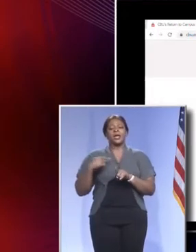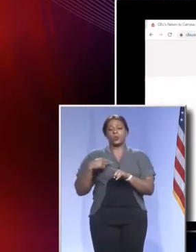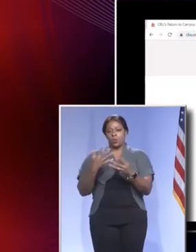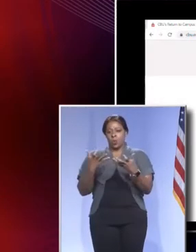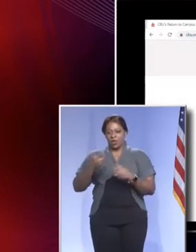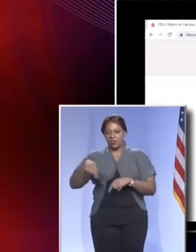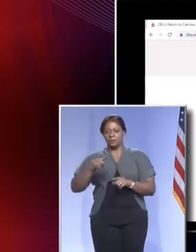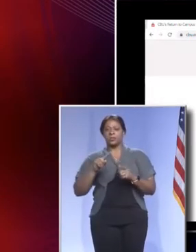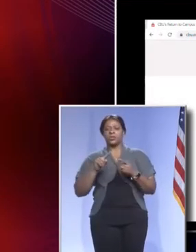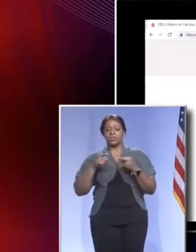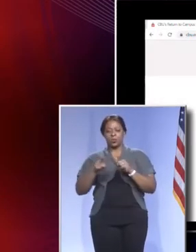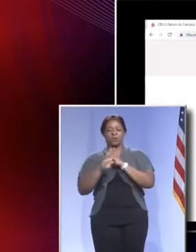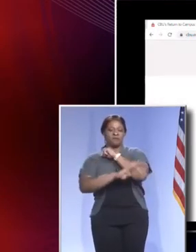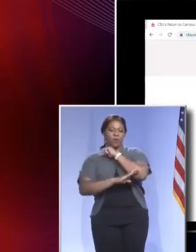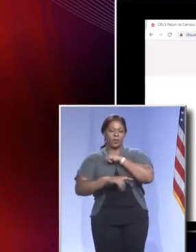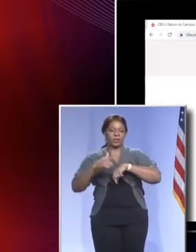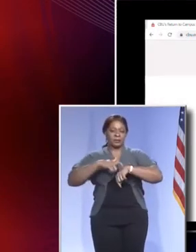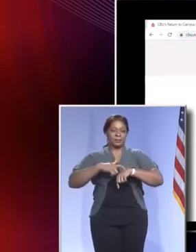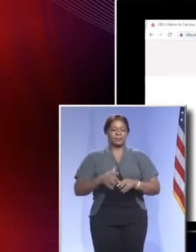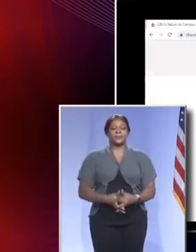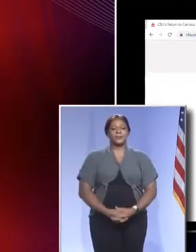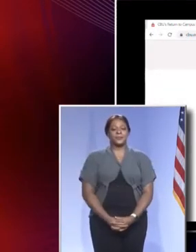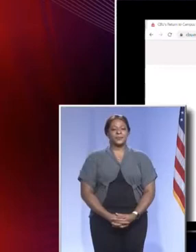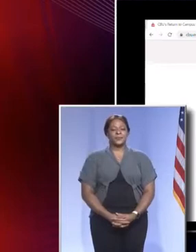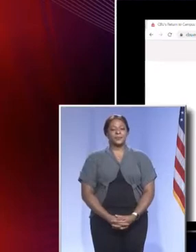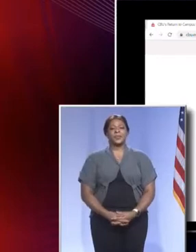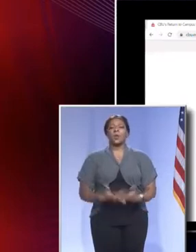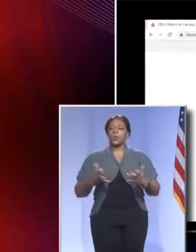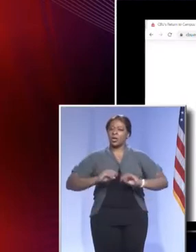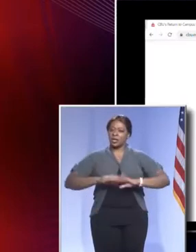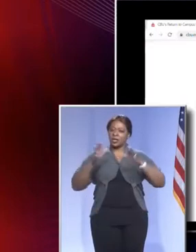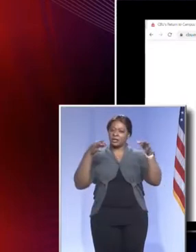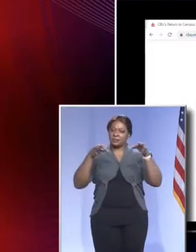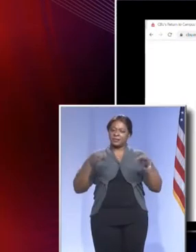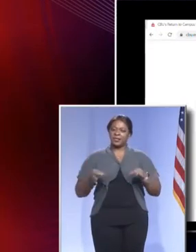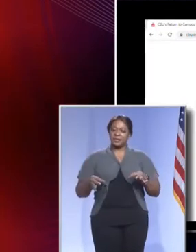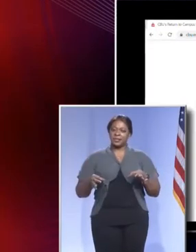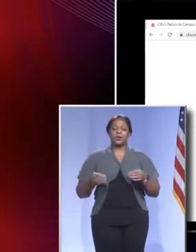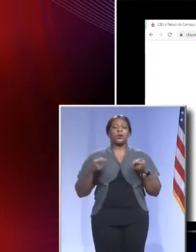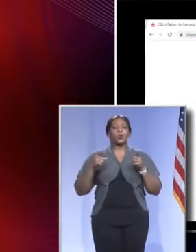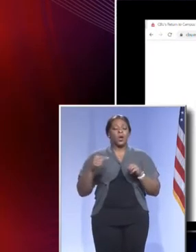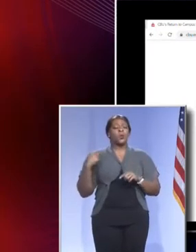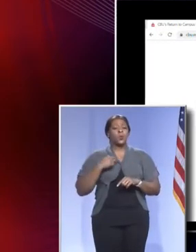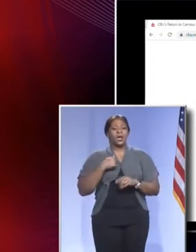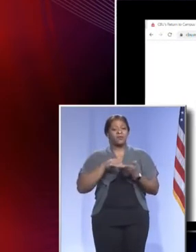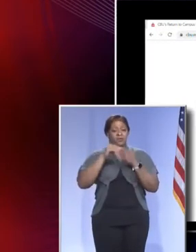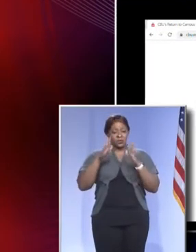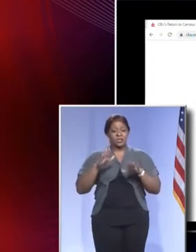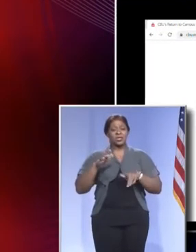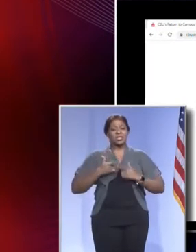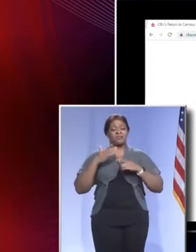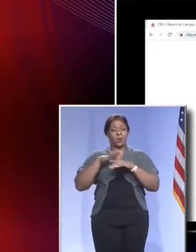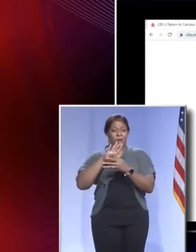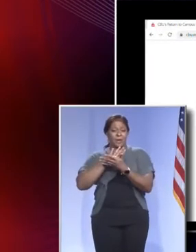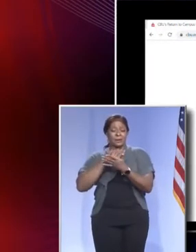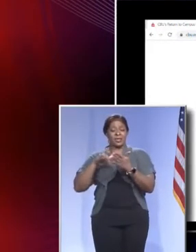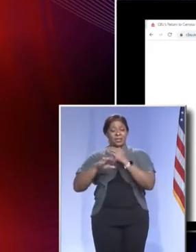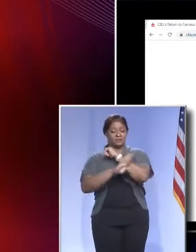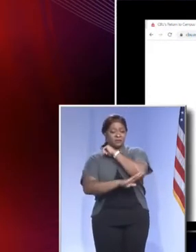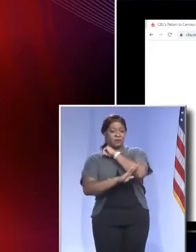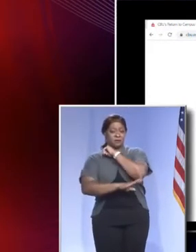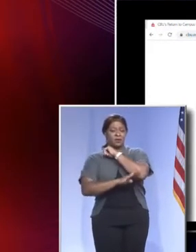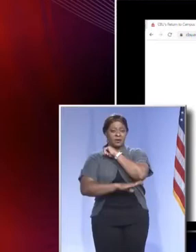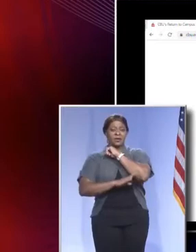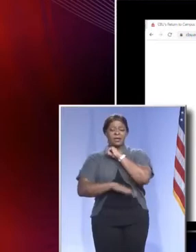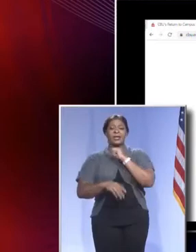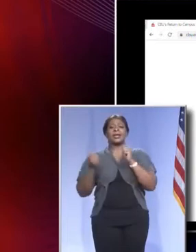to during the fall semester. Let me be clear, however, while we will have students living on campus this fall,